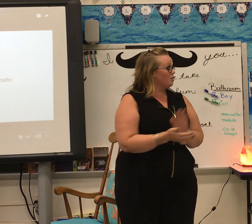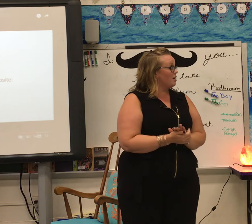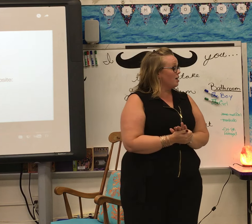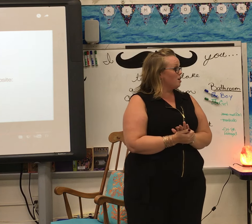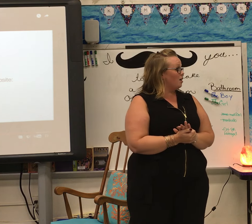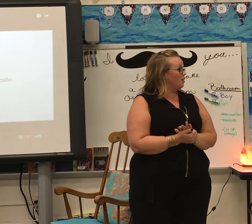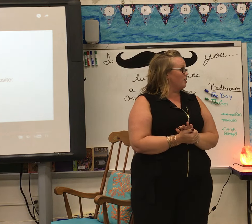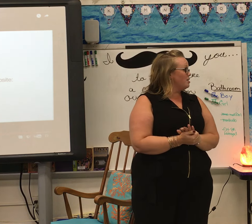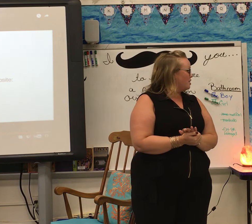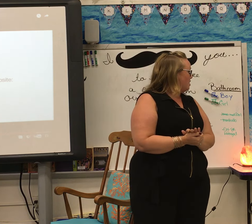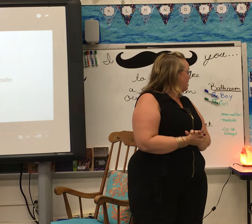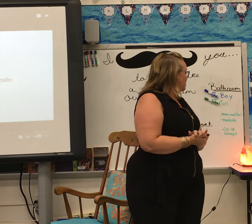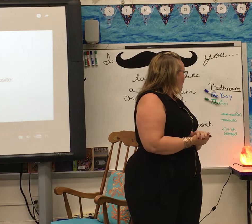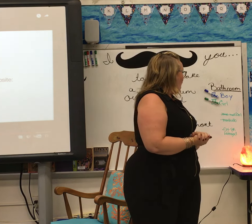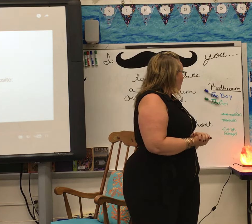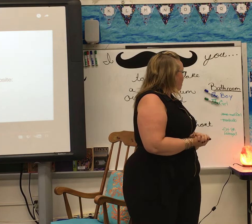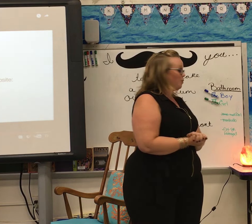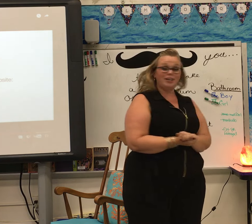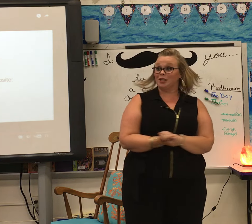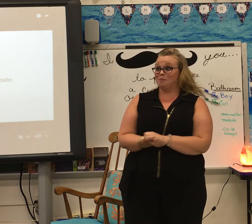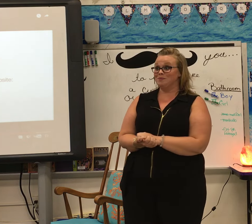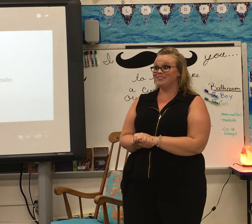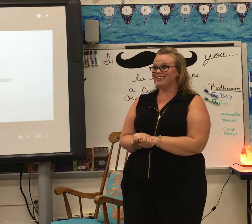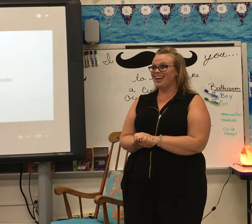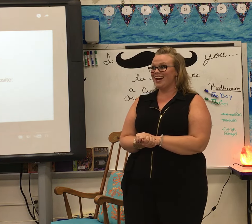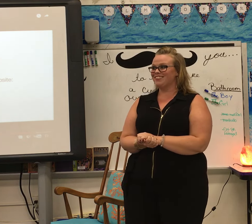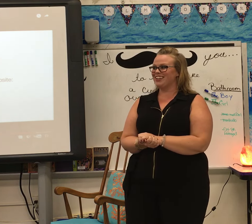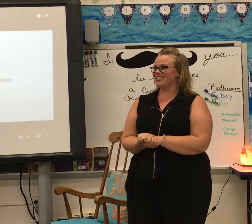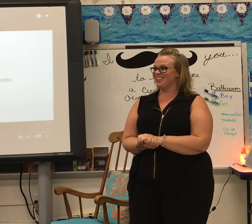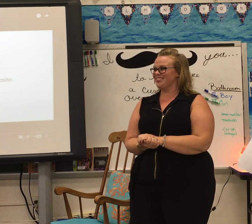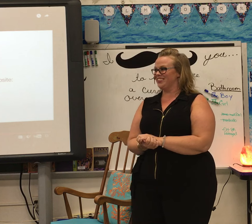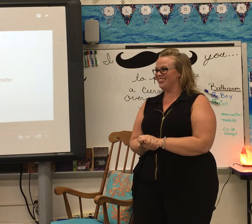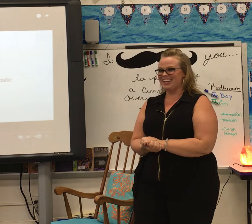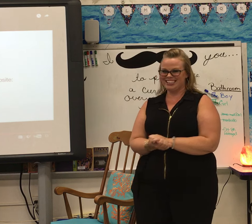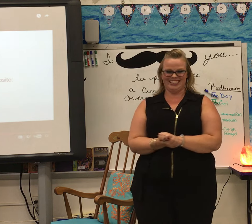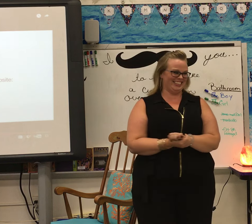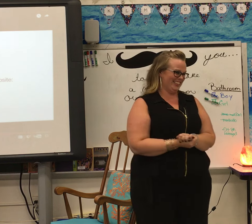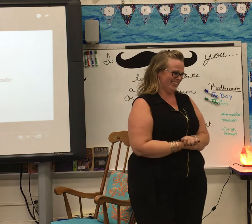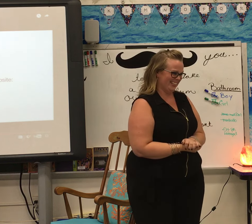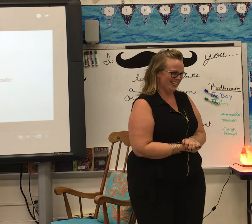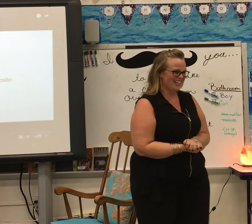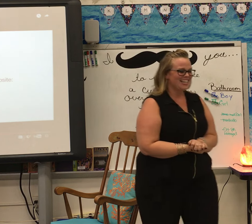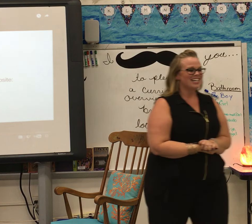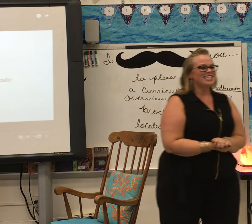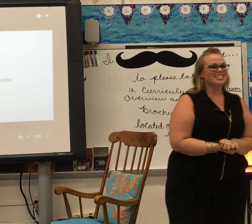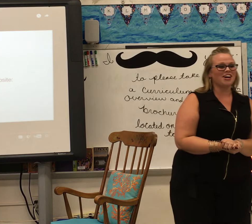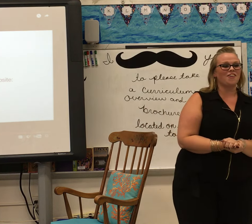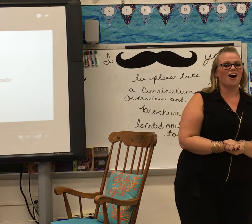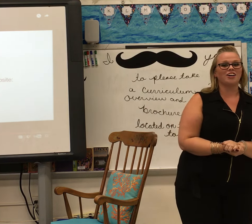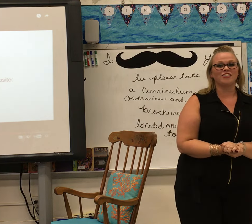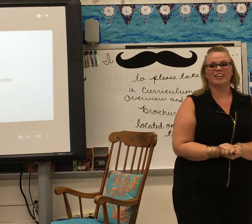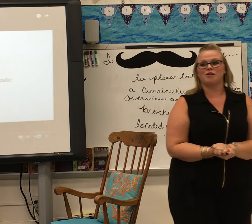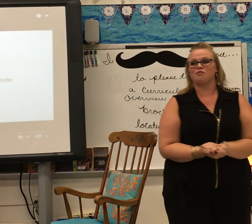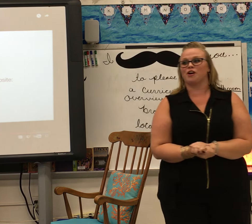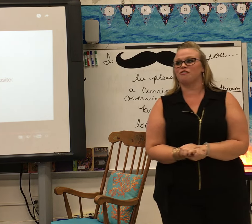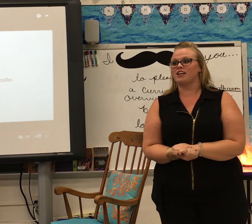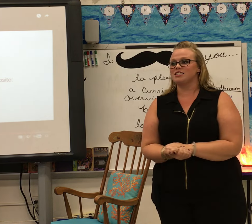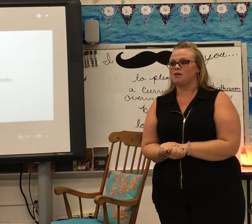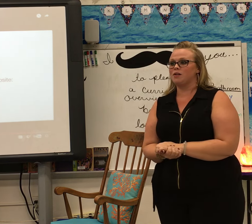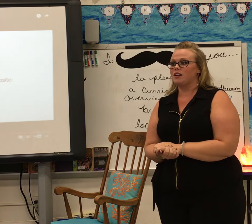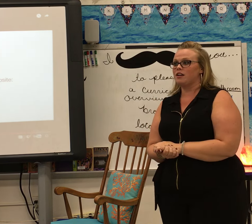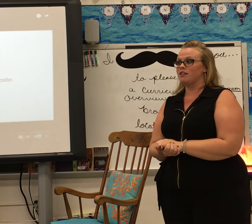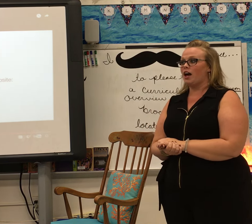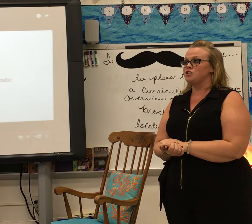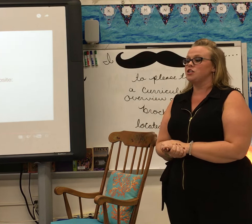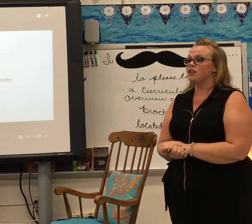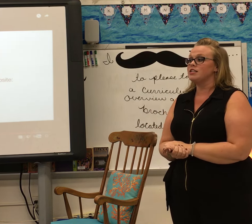Okay, so the next on our list is curriculum. Yay, what you guys are here for, right? So our curriculum for our friends